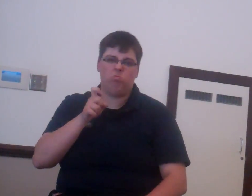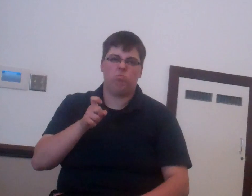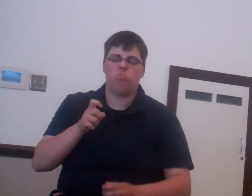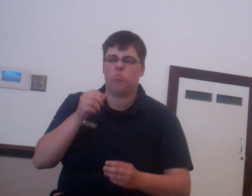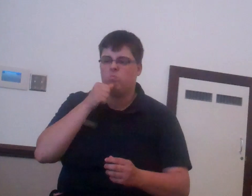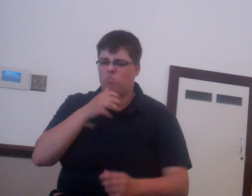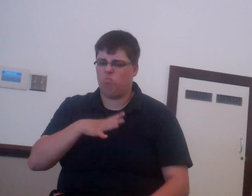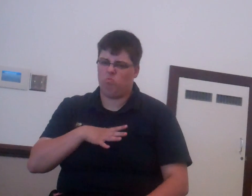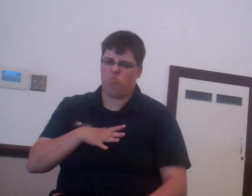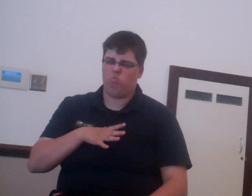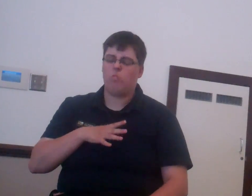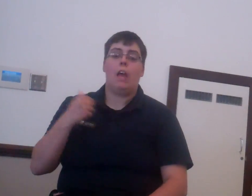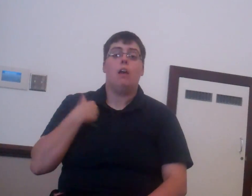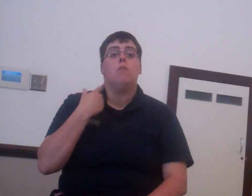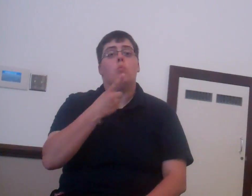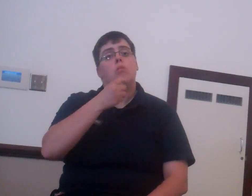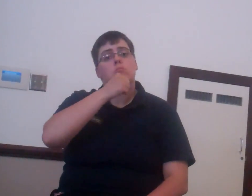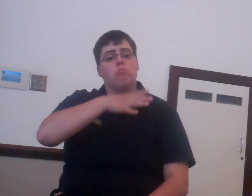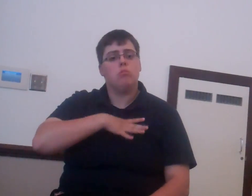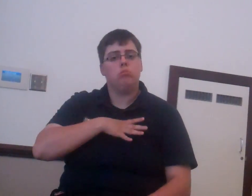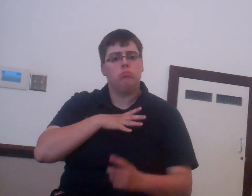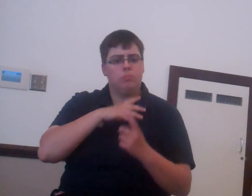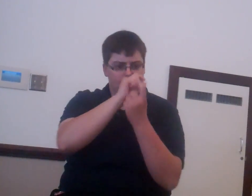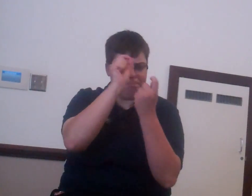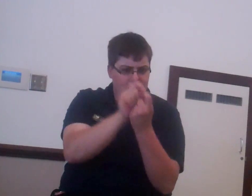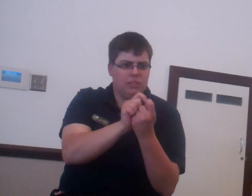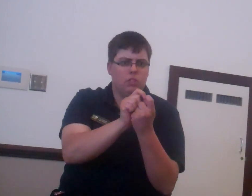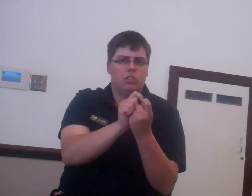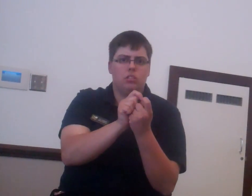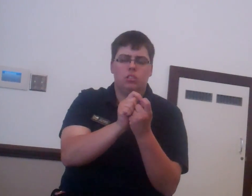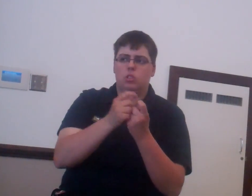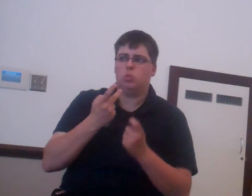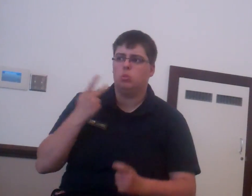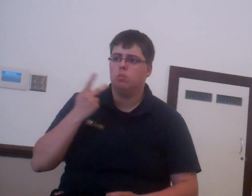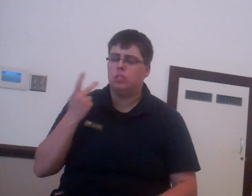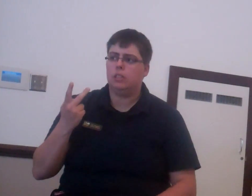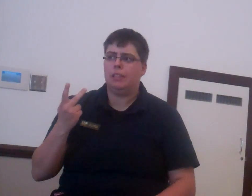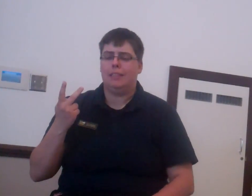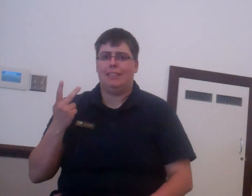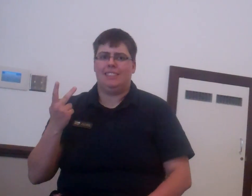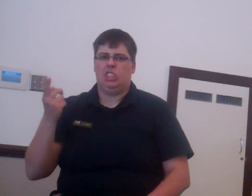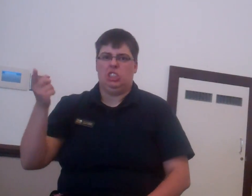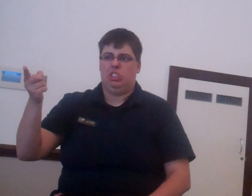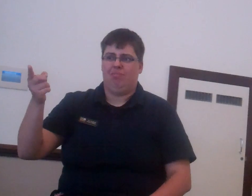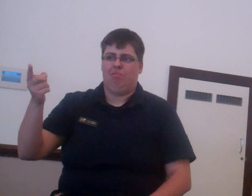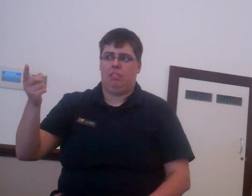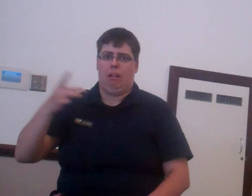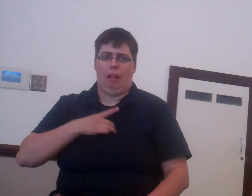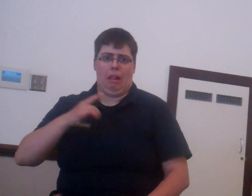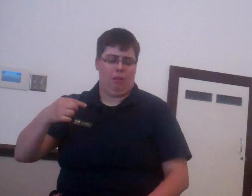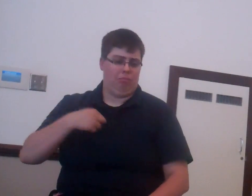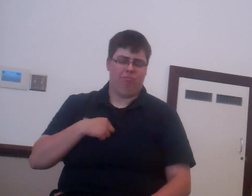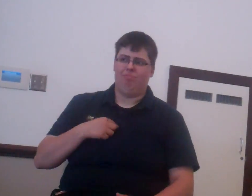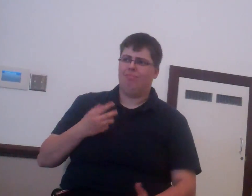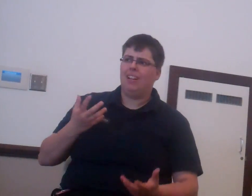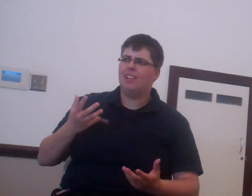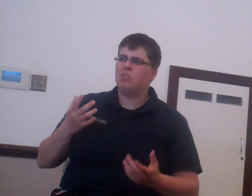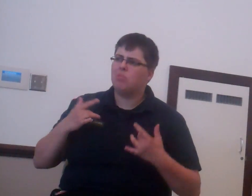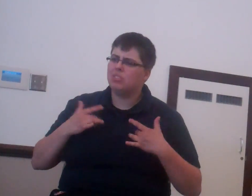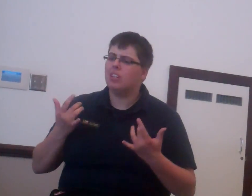day one, I've been there for 2 years, has like hated me. And we had like an okay relationship, but now she's back to like despising me. And it's to the